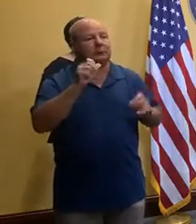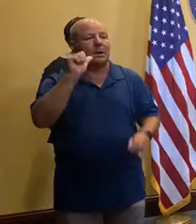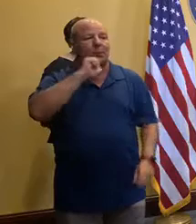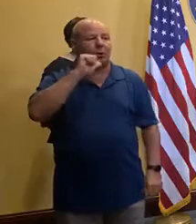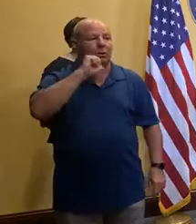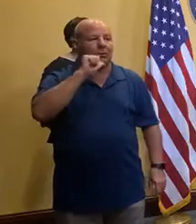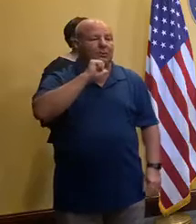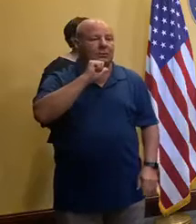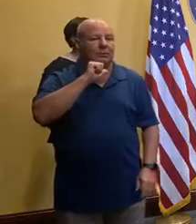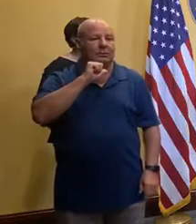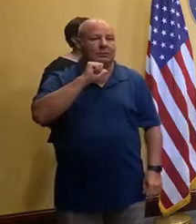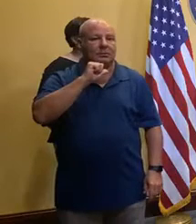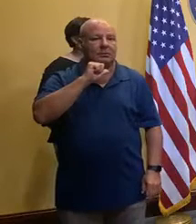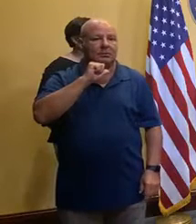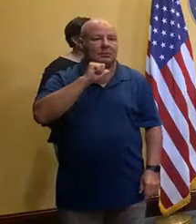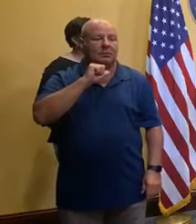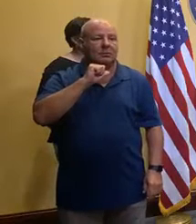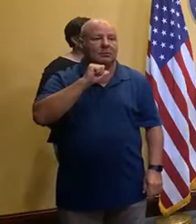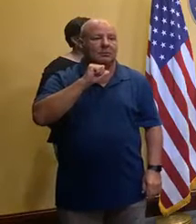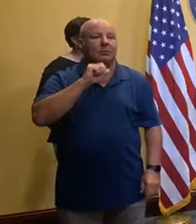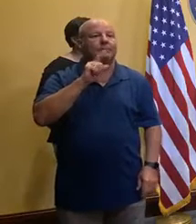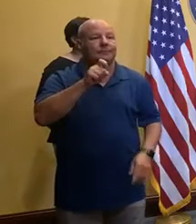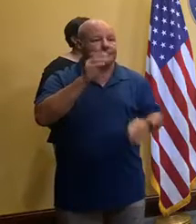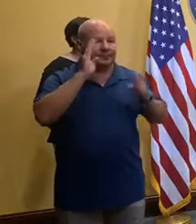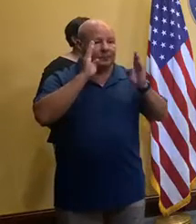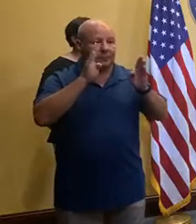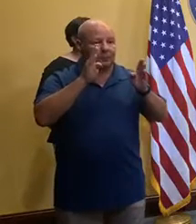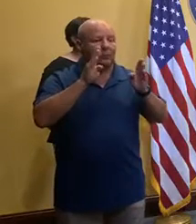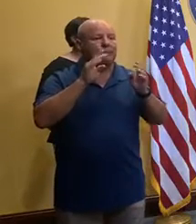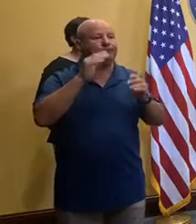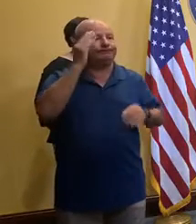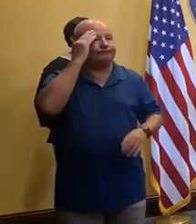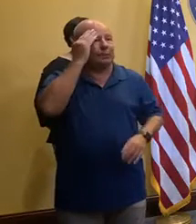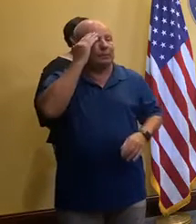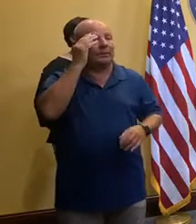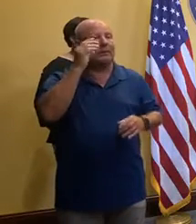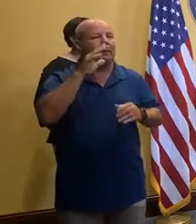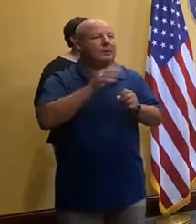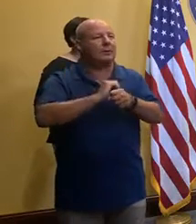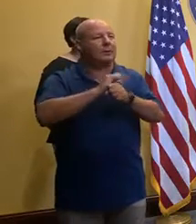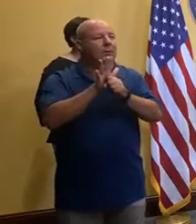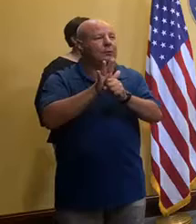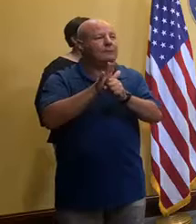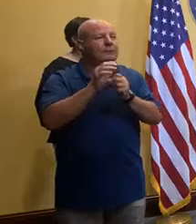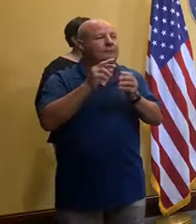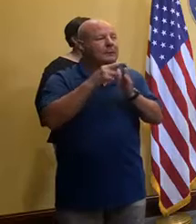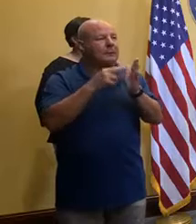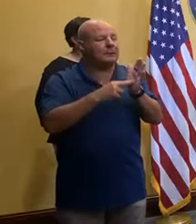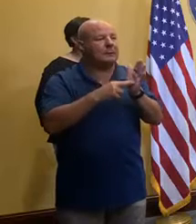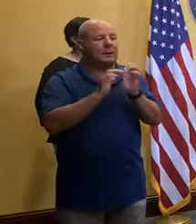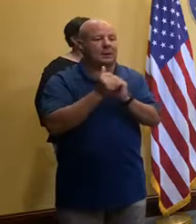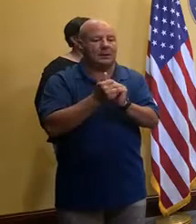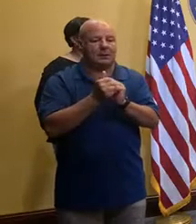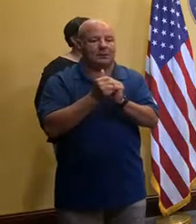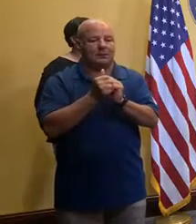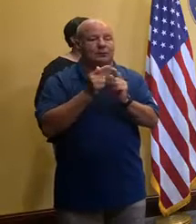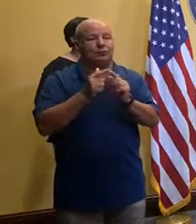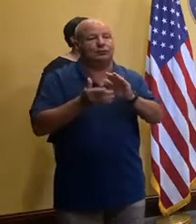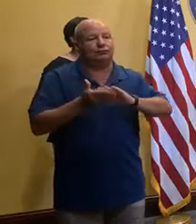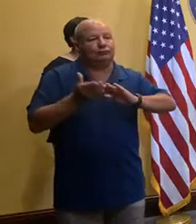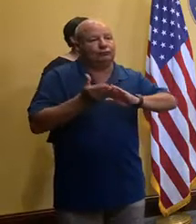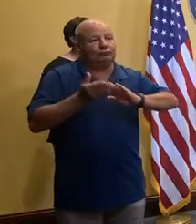You should be aware of the COVID guidelines as it relates to how to operate as a